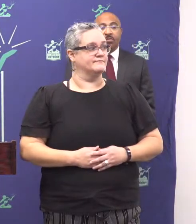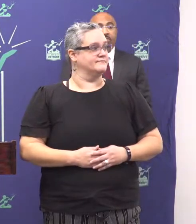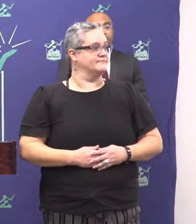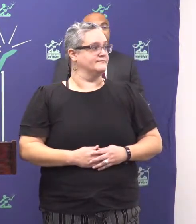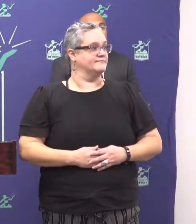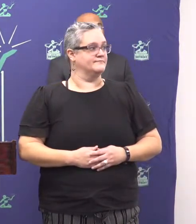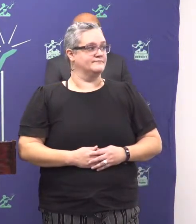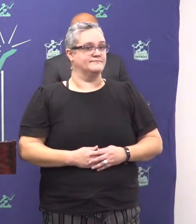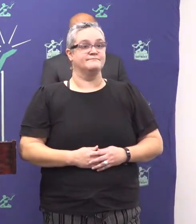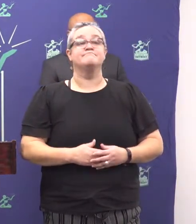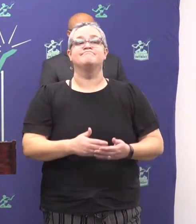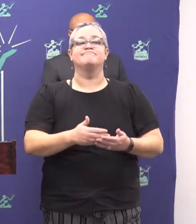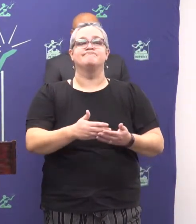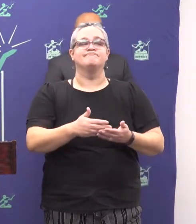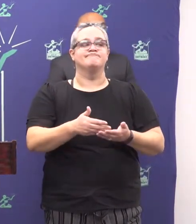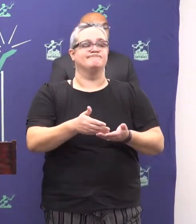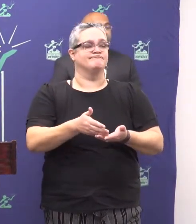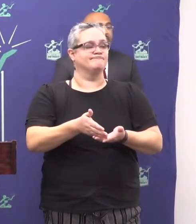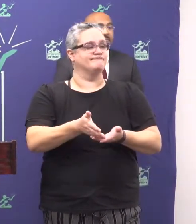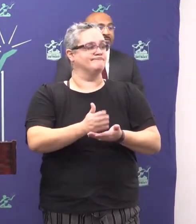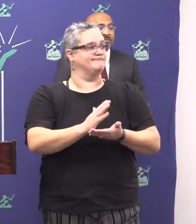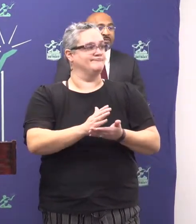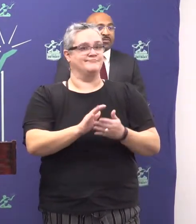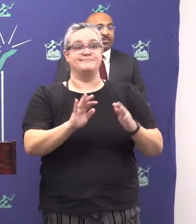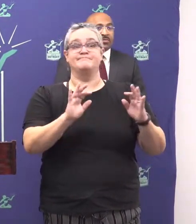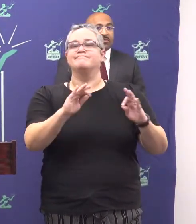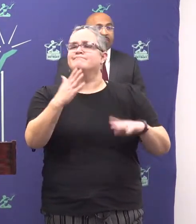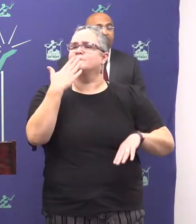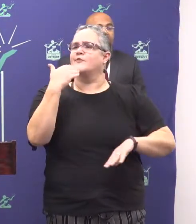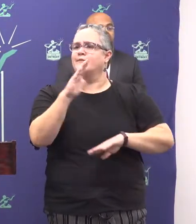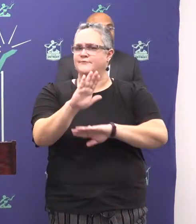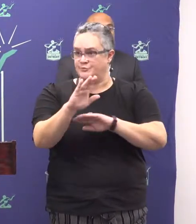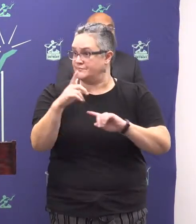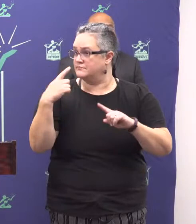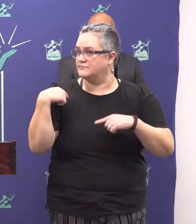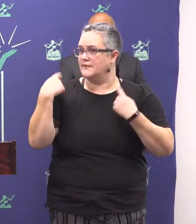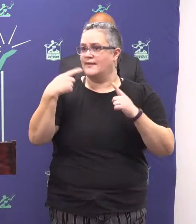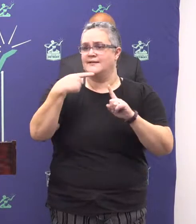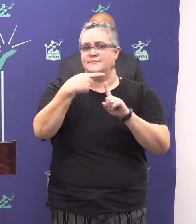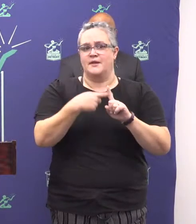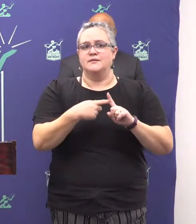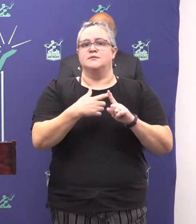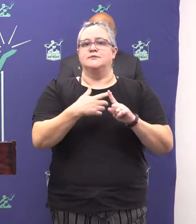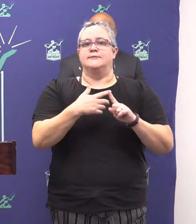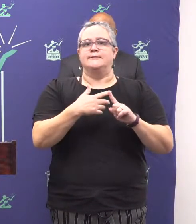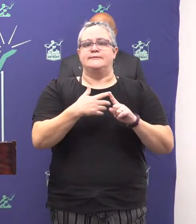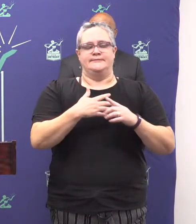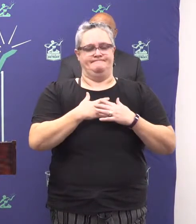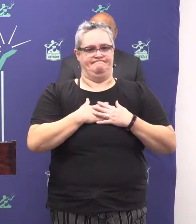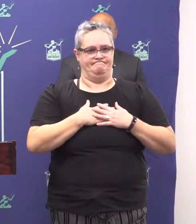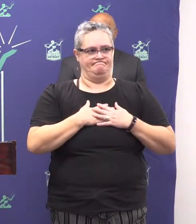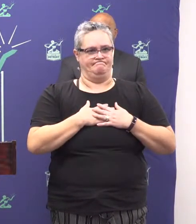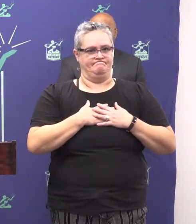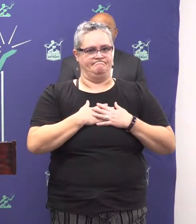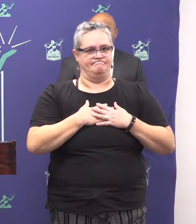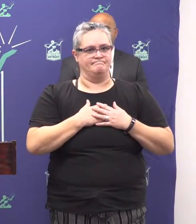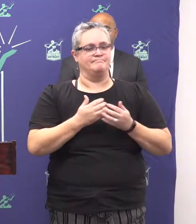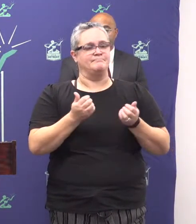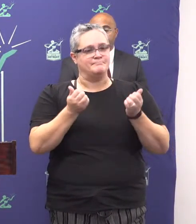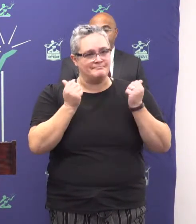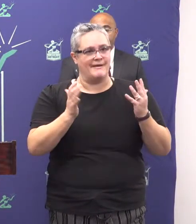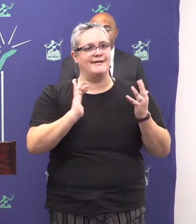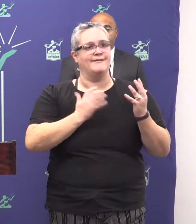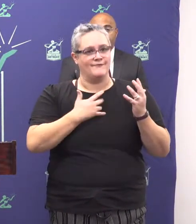Well, good afternoon. For the last month, it's been unfortunate that many of our most